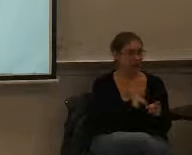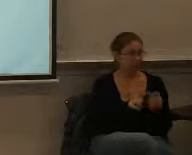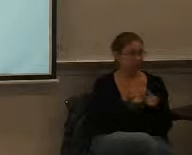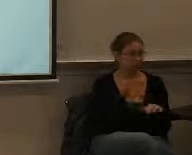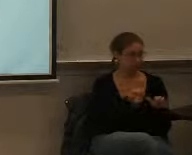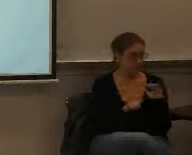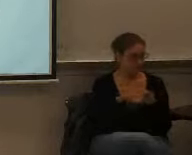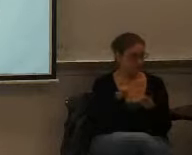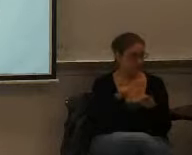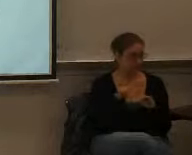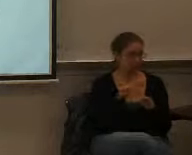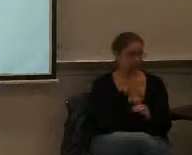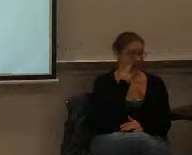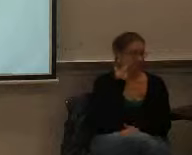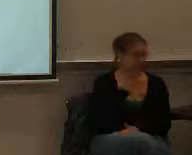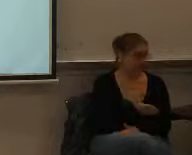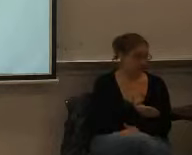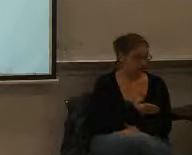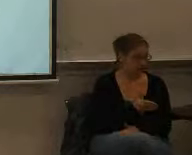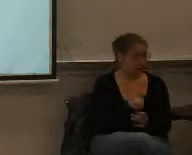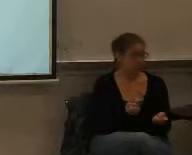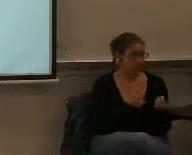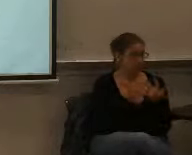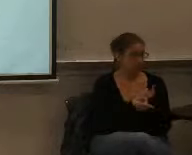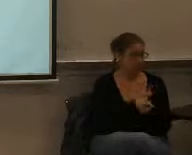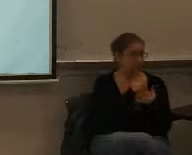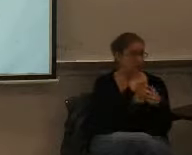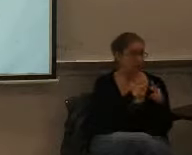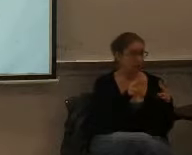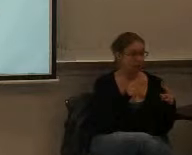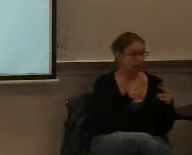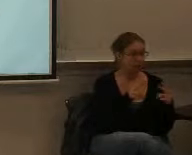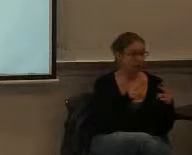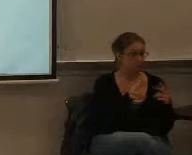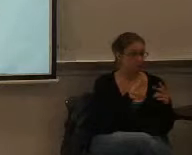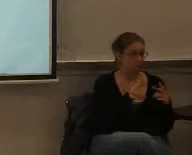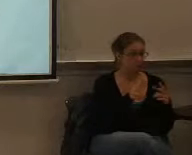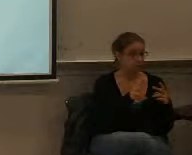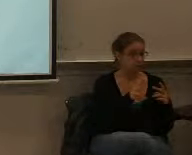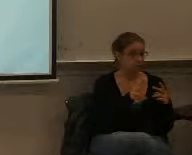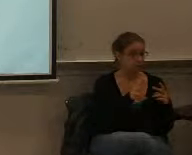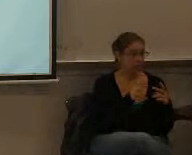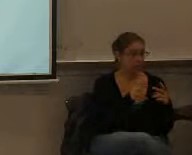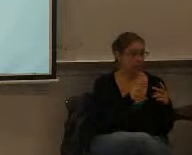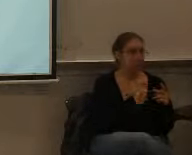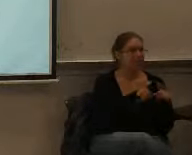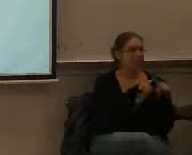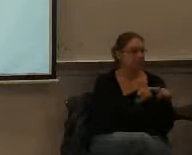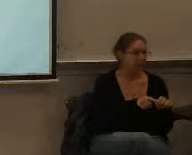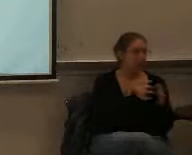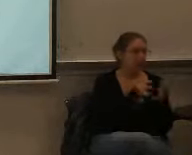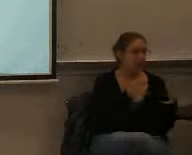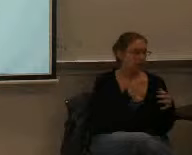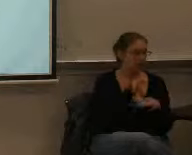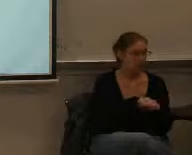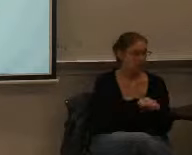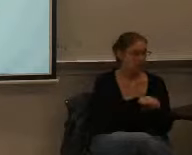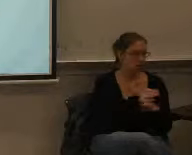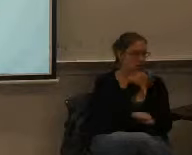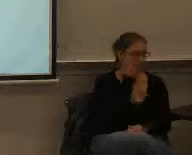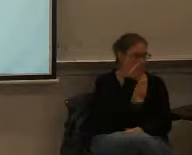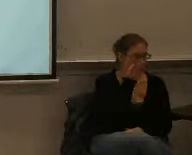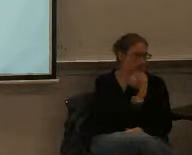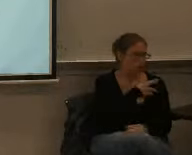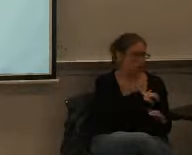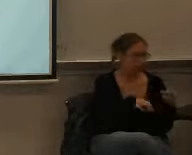to chemical. And so the catfishes, and many of them are very, rely very heavily on odors